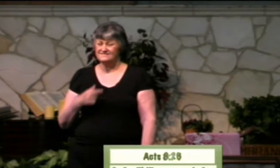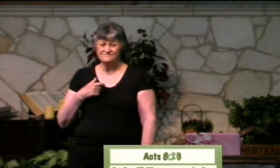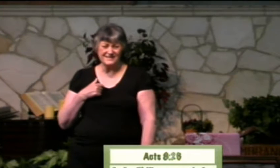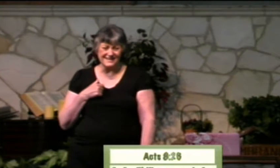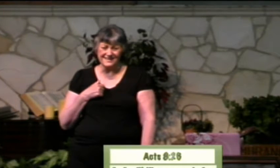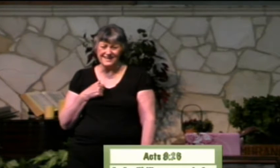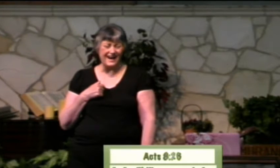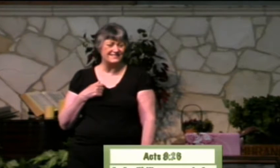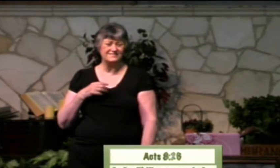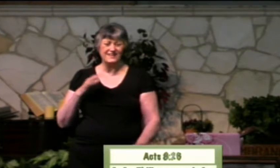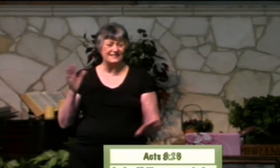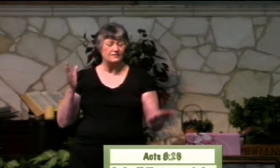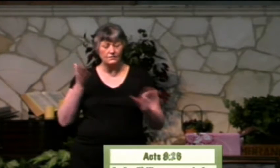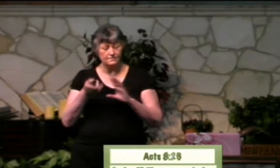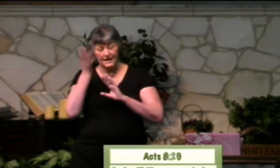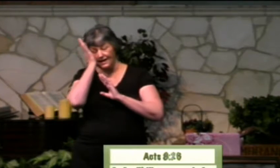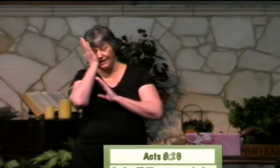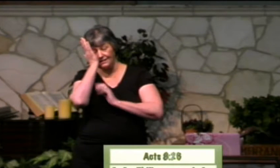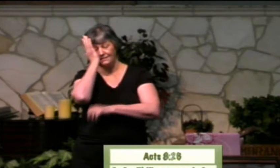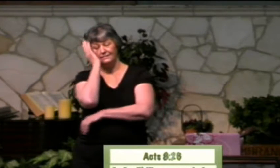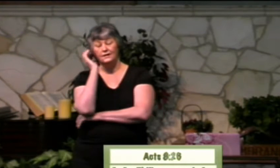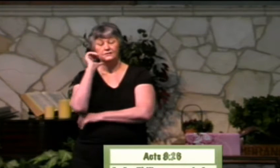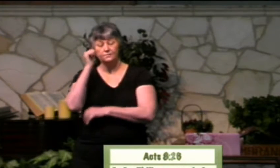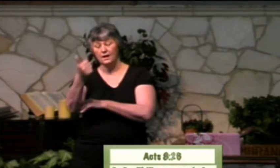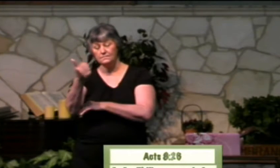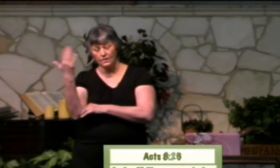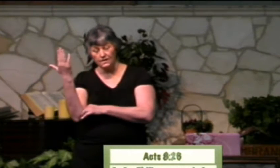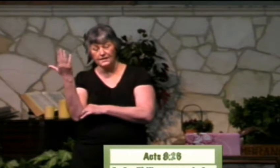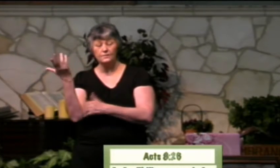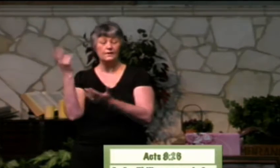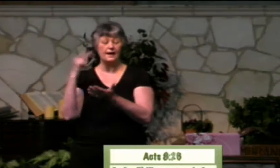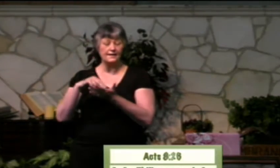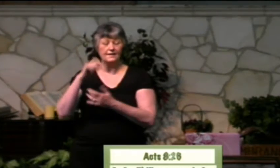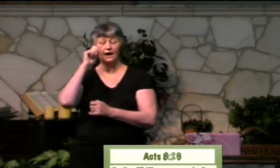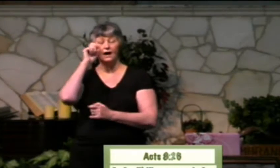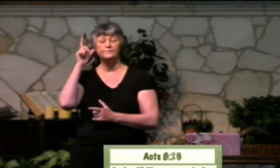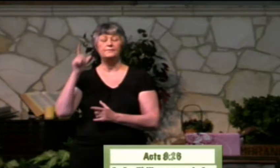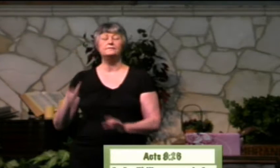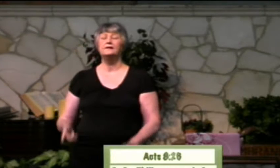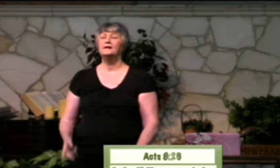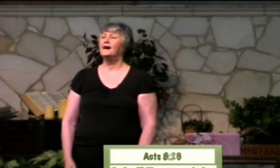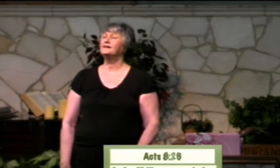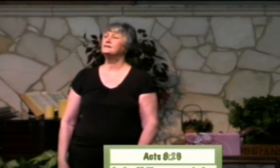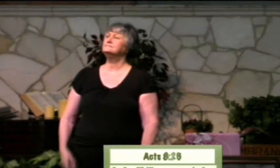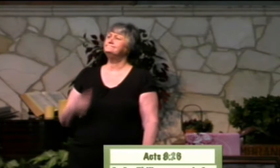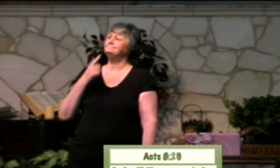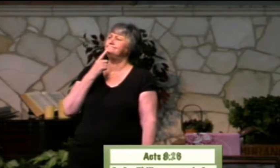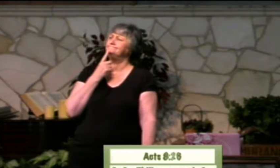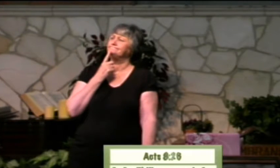Me, I just like go to bed. Tomorrow morning when I get up, I go,